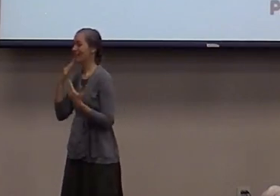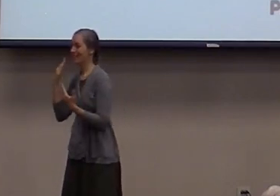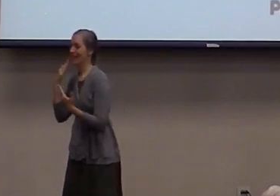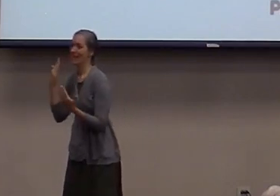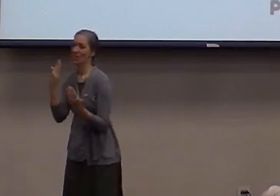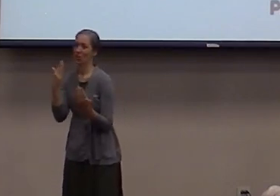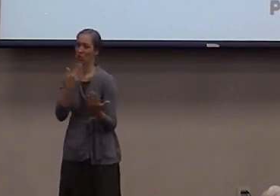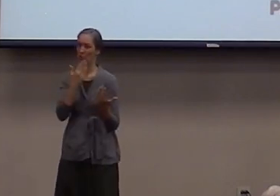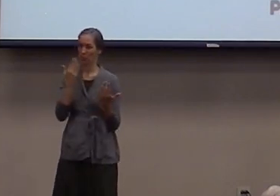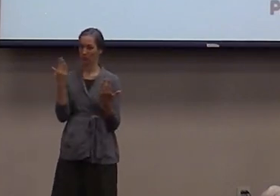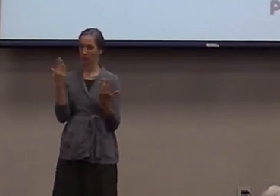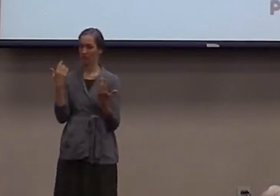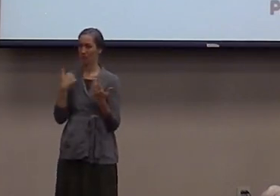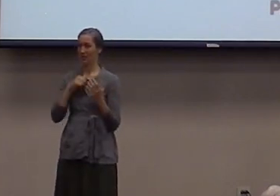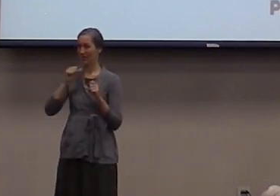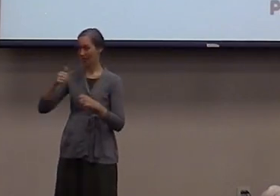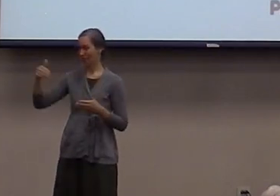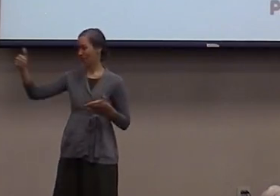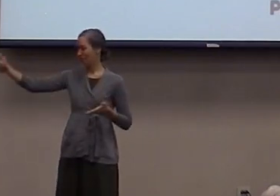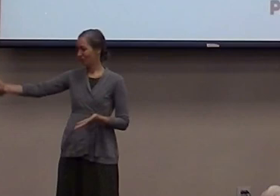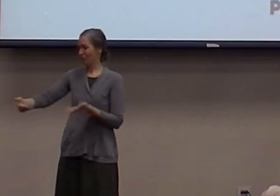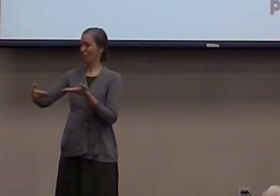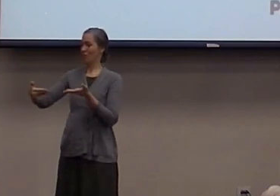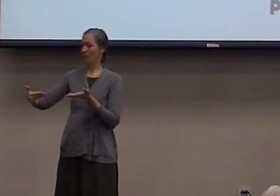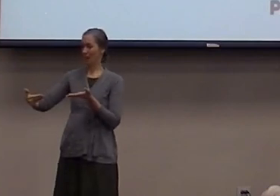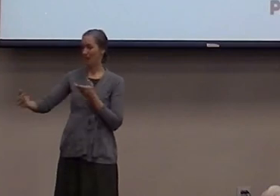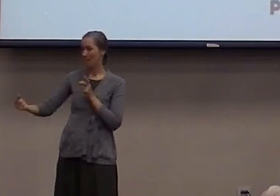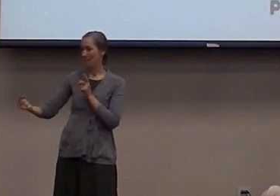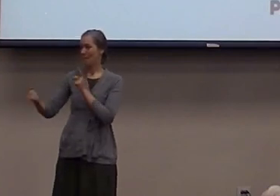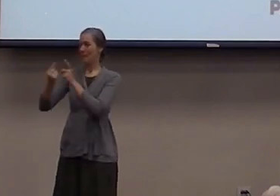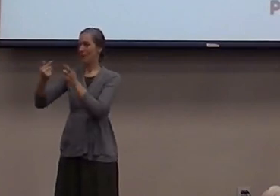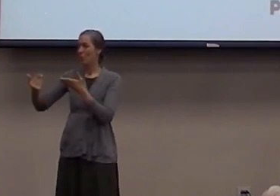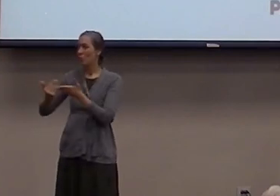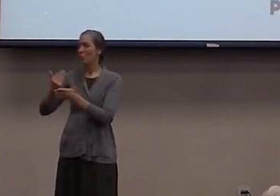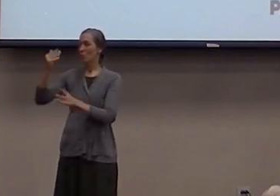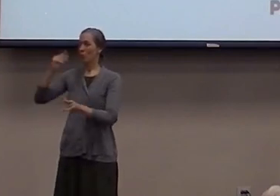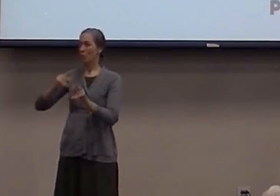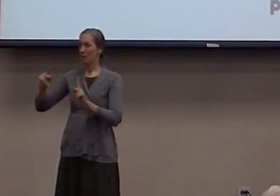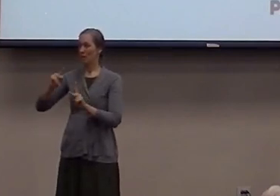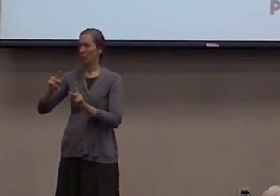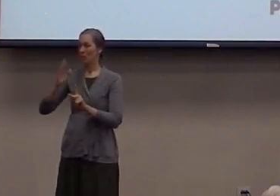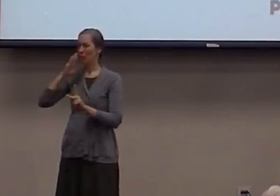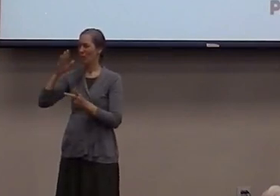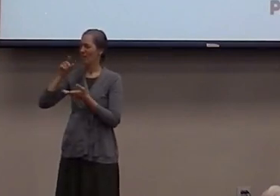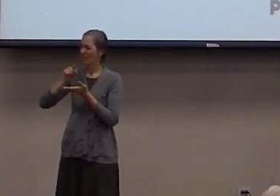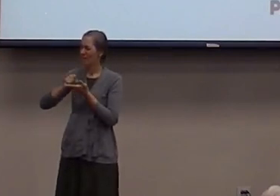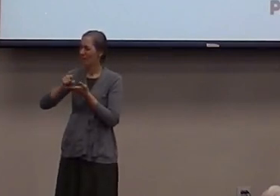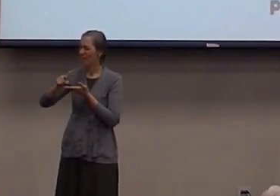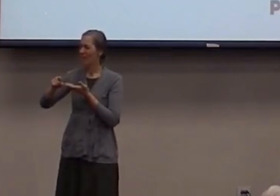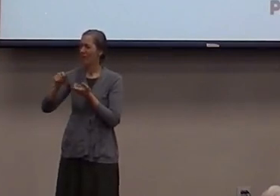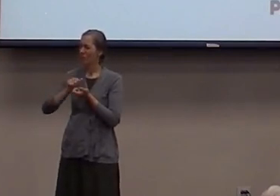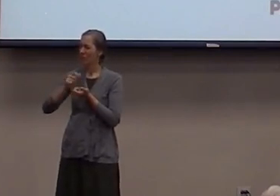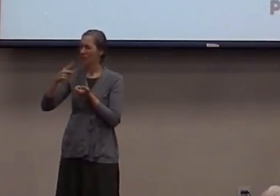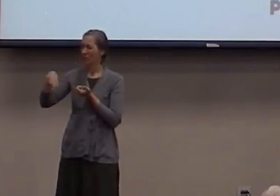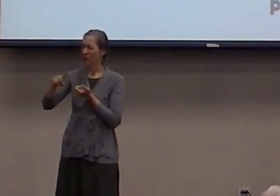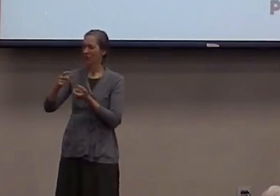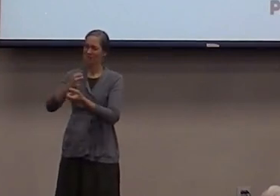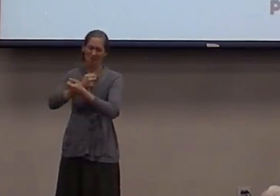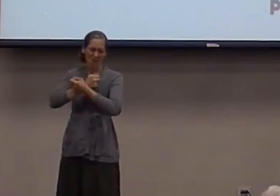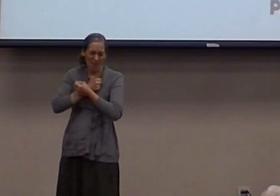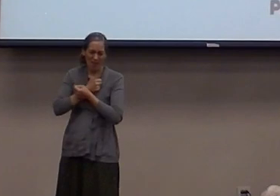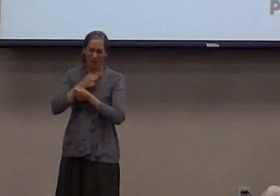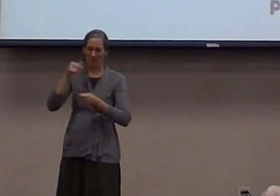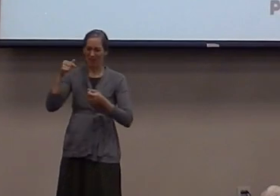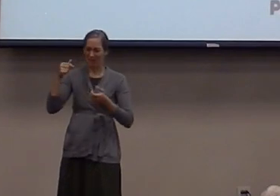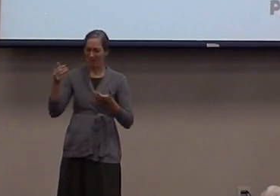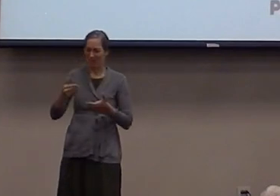introduce ourselves to new people who will fall in love with you and fall in love with this work